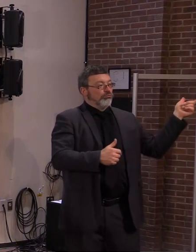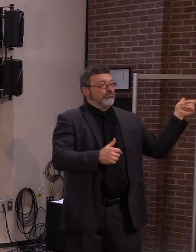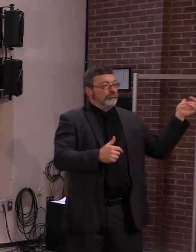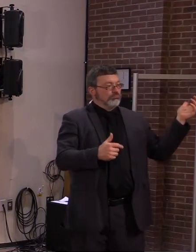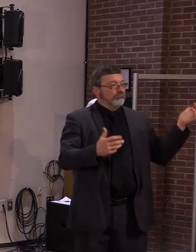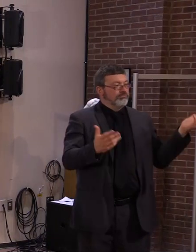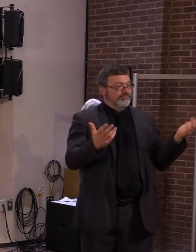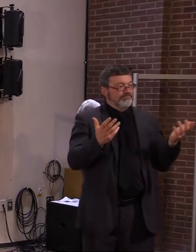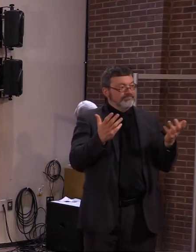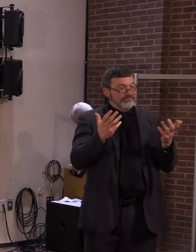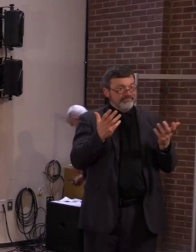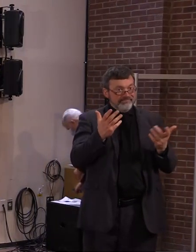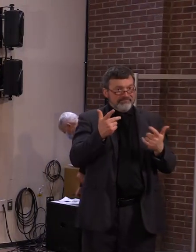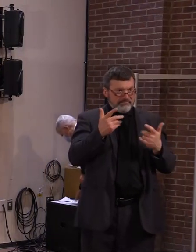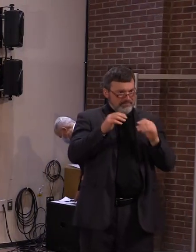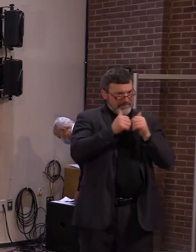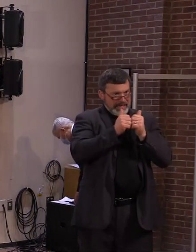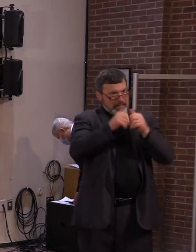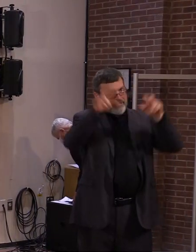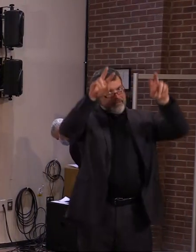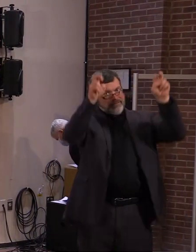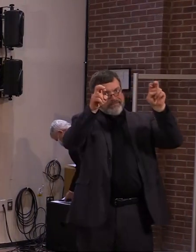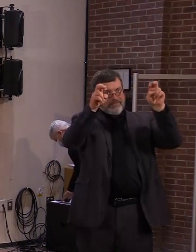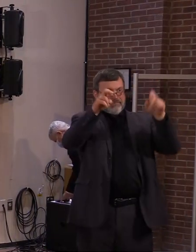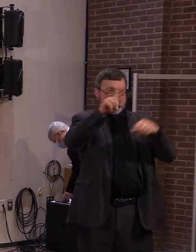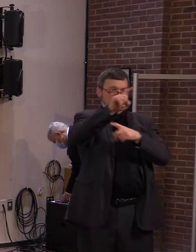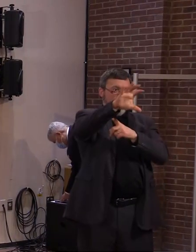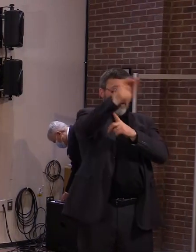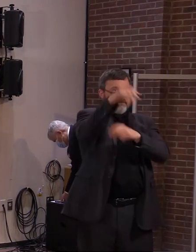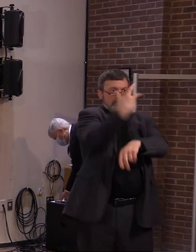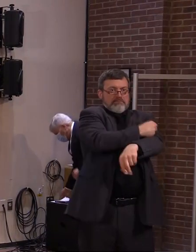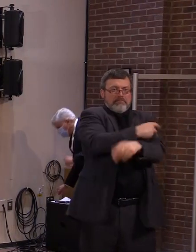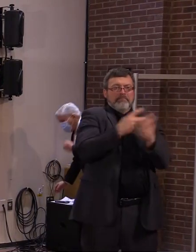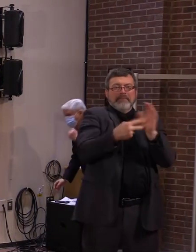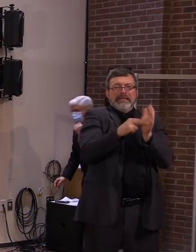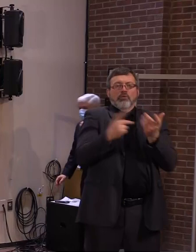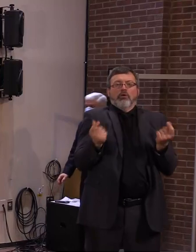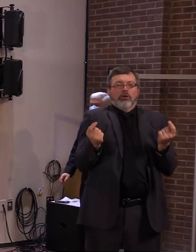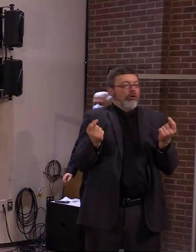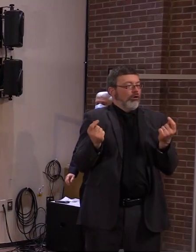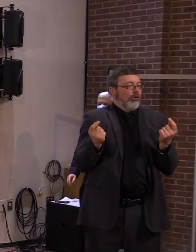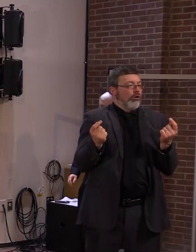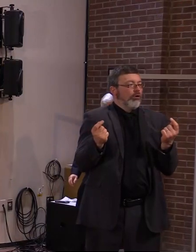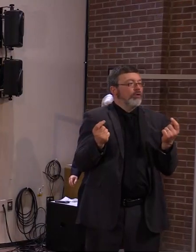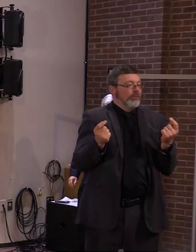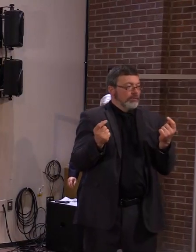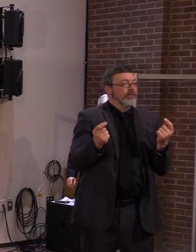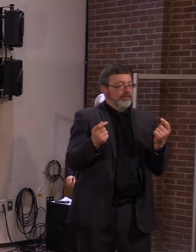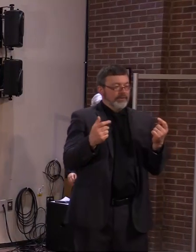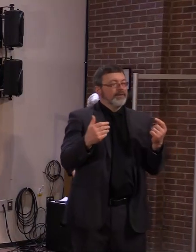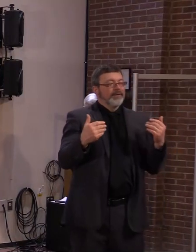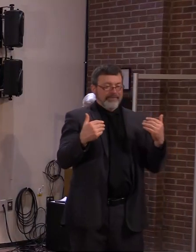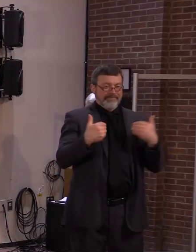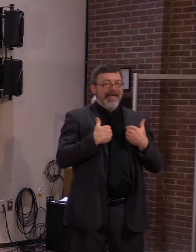But there really is different categories of protection at this point in time.